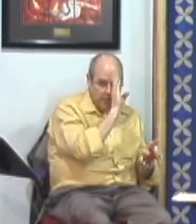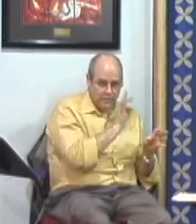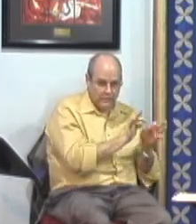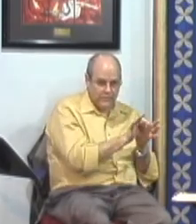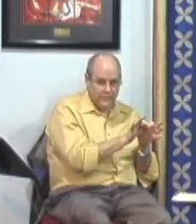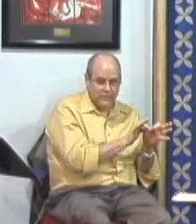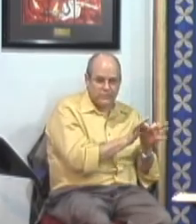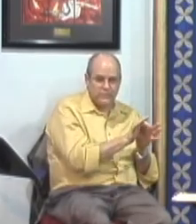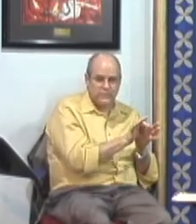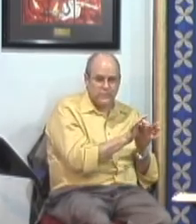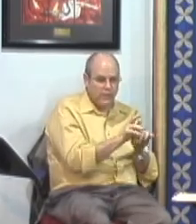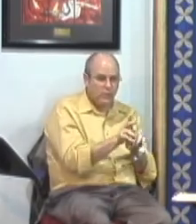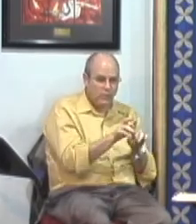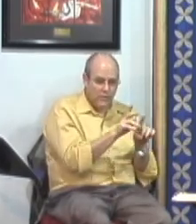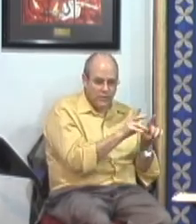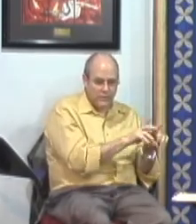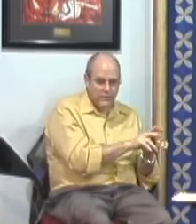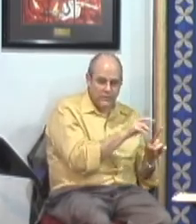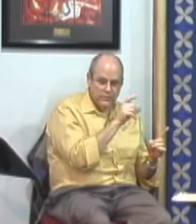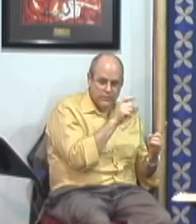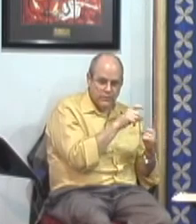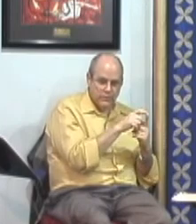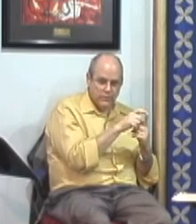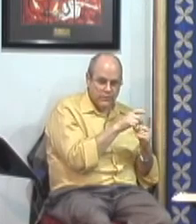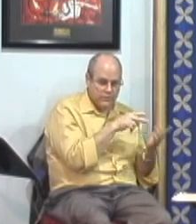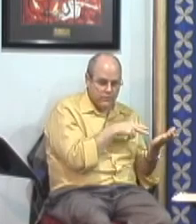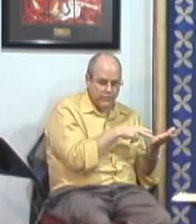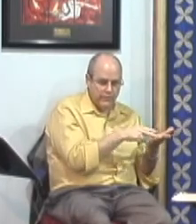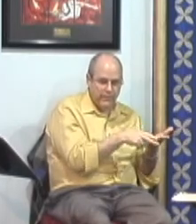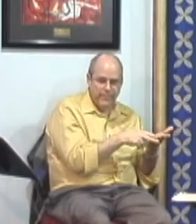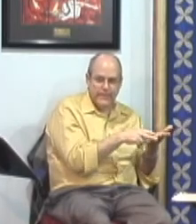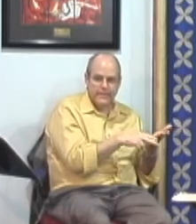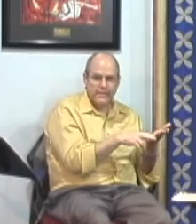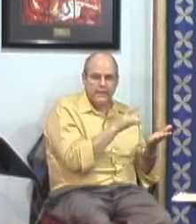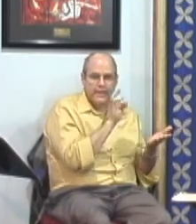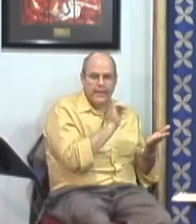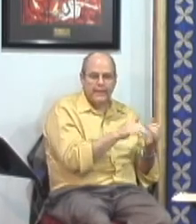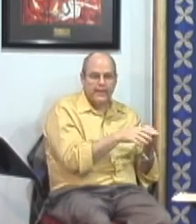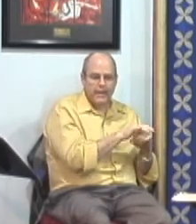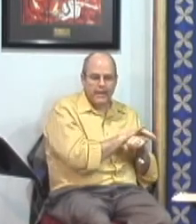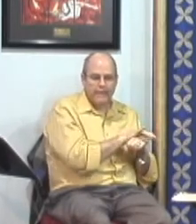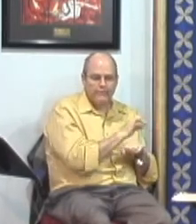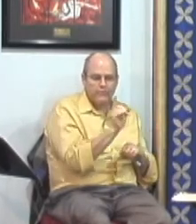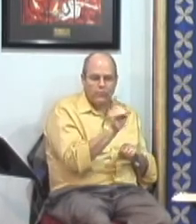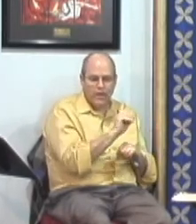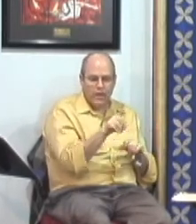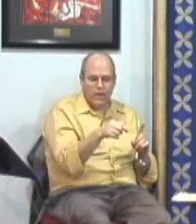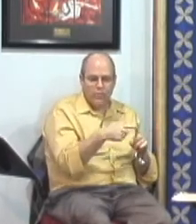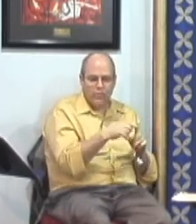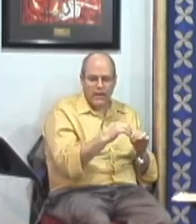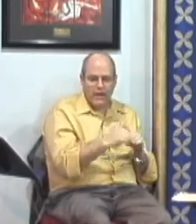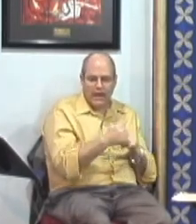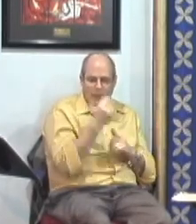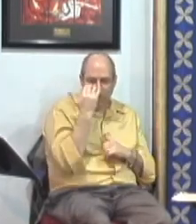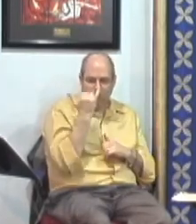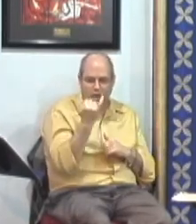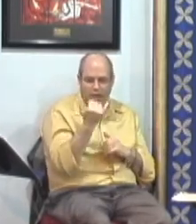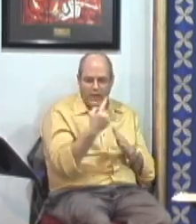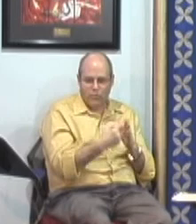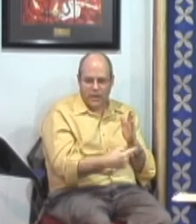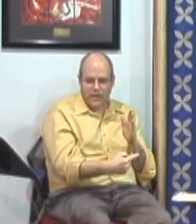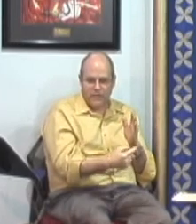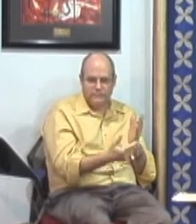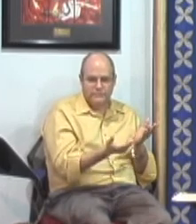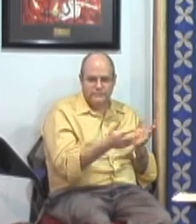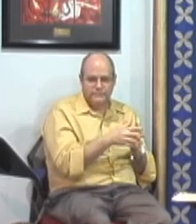instructions, according to his word, his truth. And that covers the where, the when, the how, and the why, and the what,